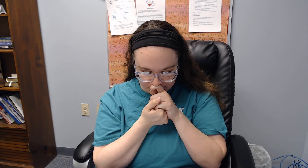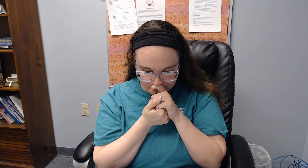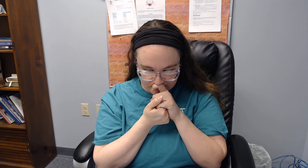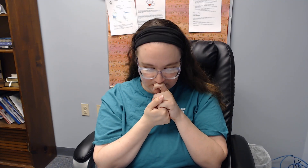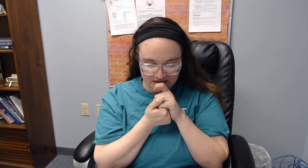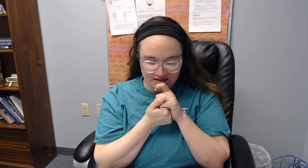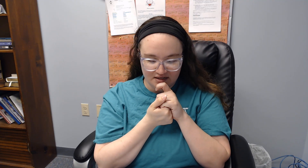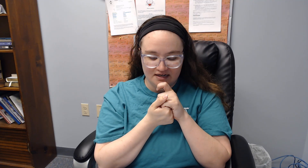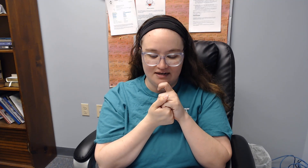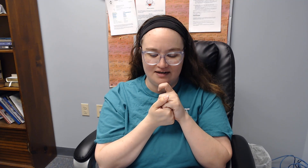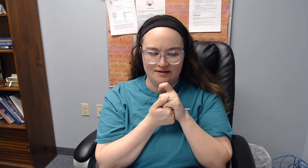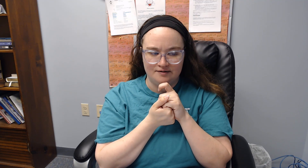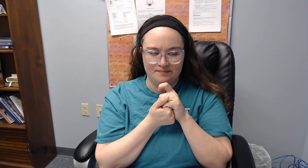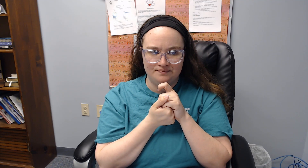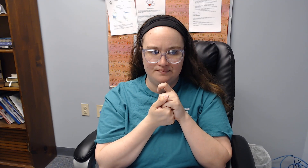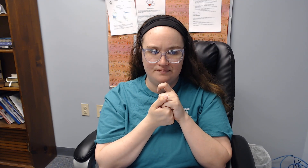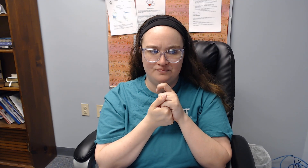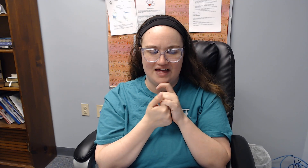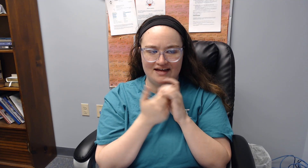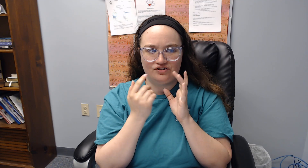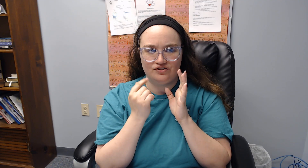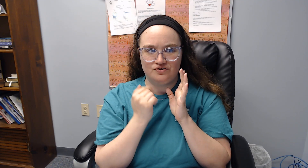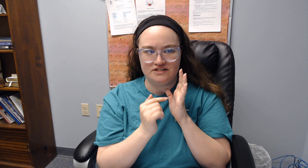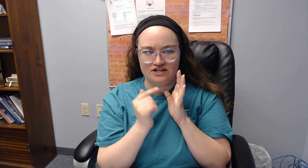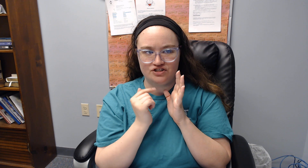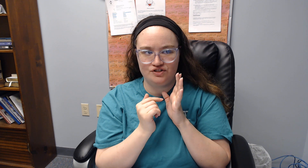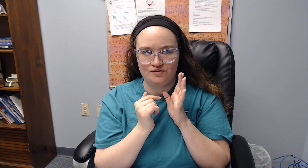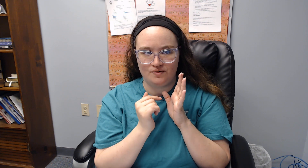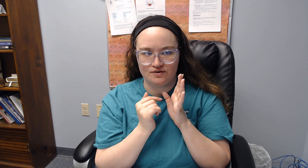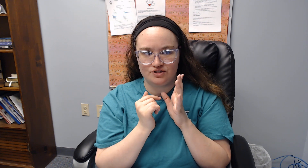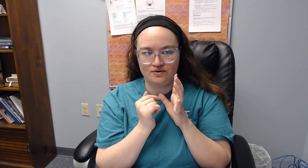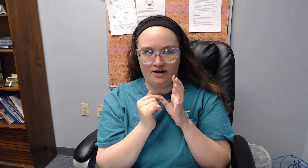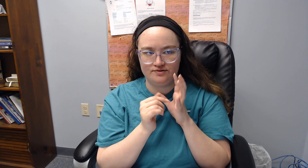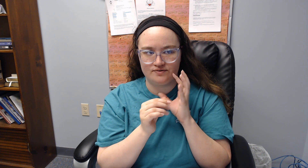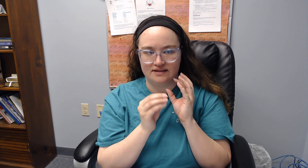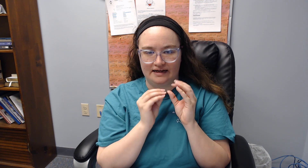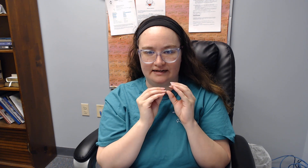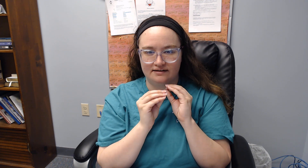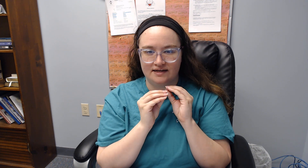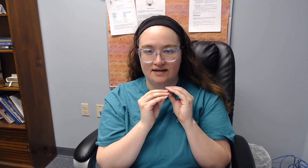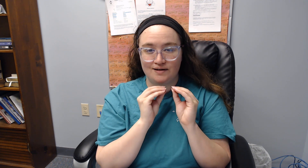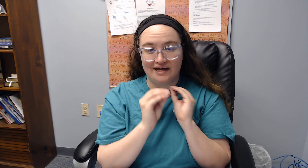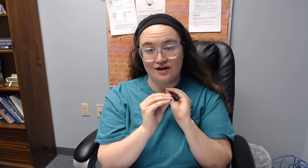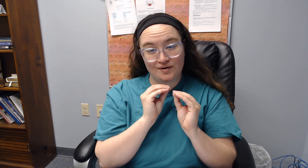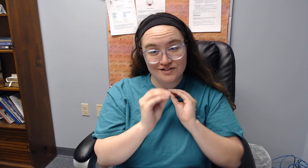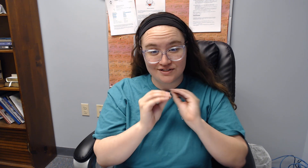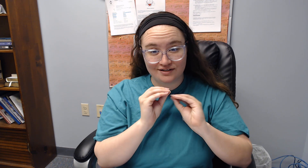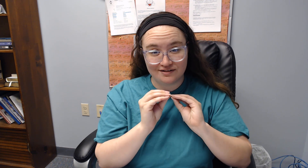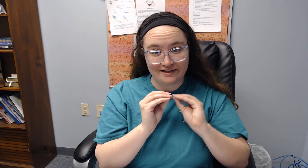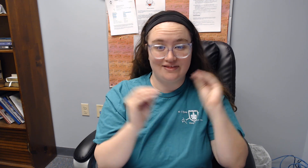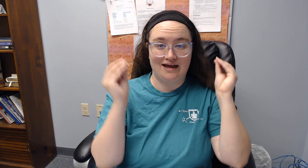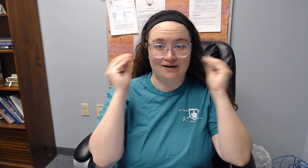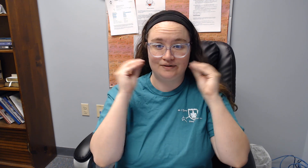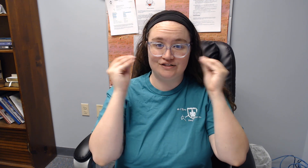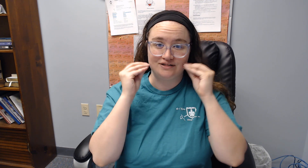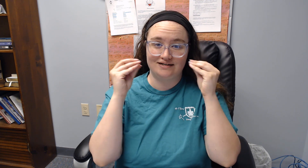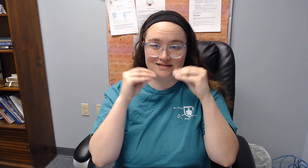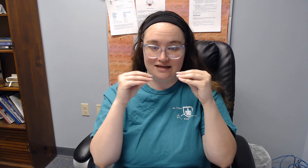That eustachian tube also helps with like ear pressure, like the air pressure that is in your